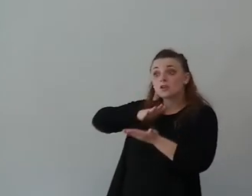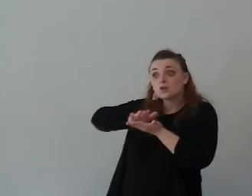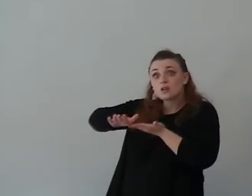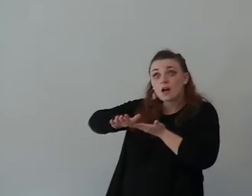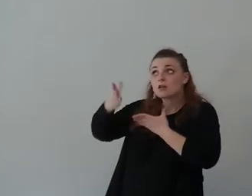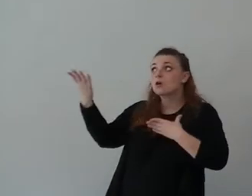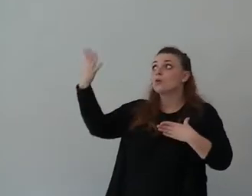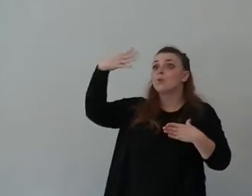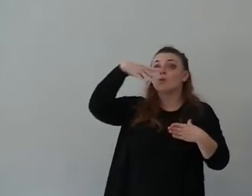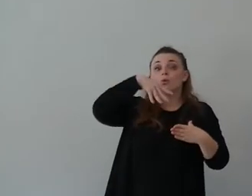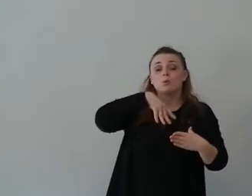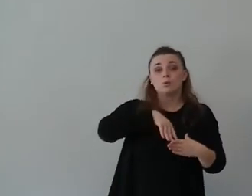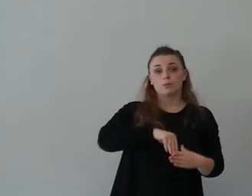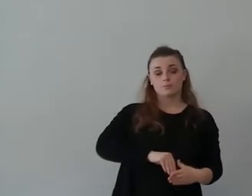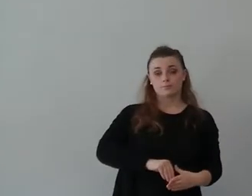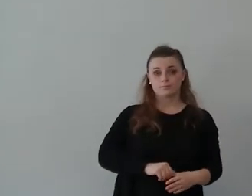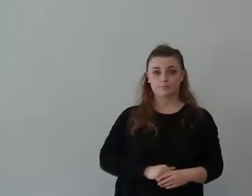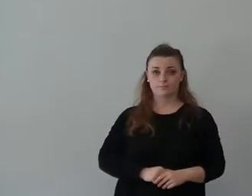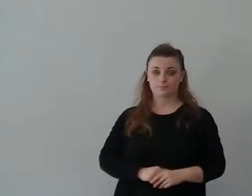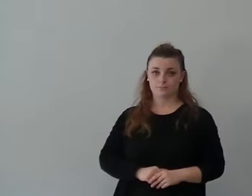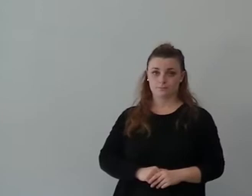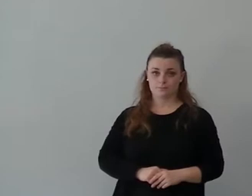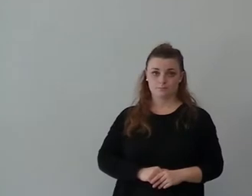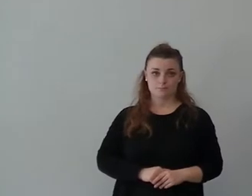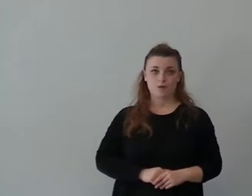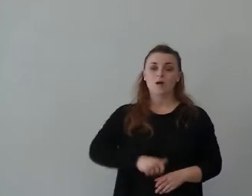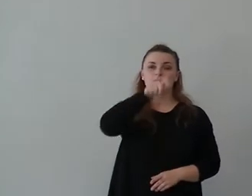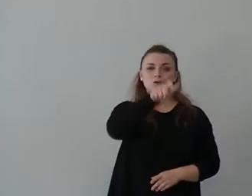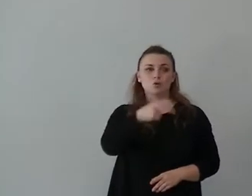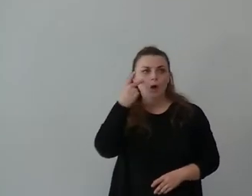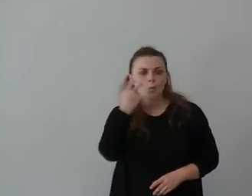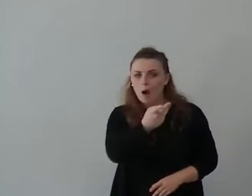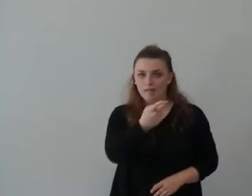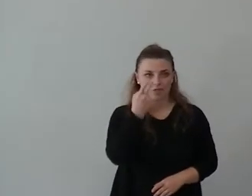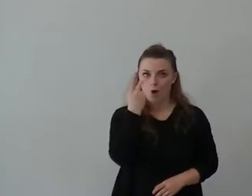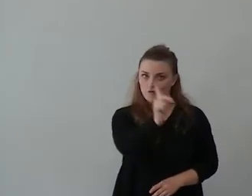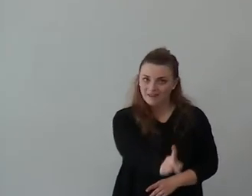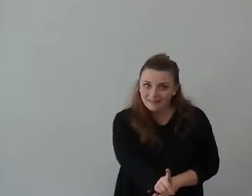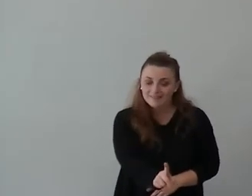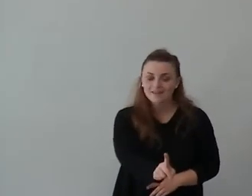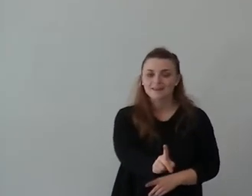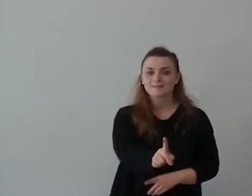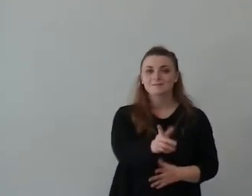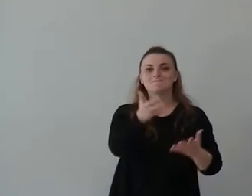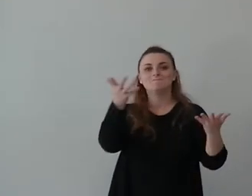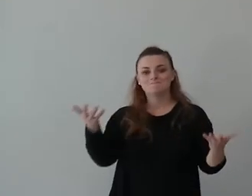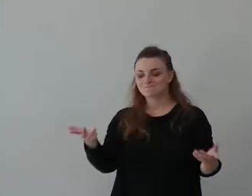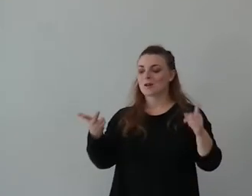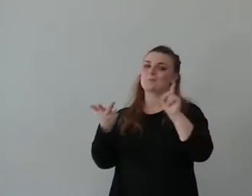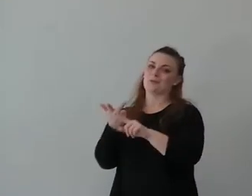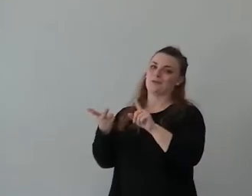somebody. Che non puoi vedere quando guardi una persona. Which brings me to my third pencil point. E quindi arriviamo al punto